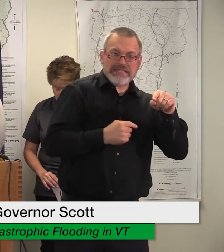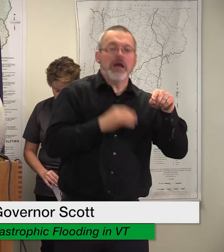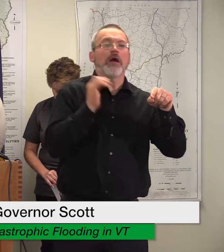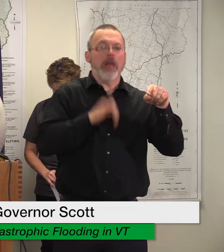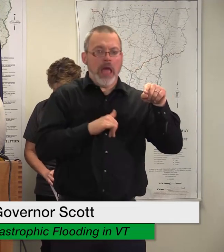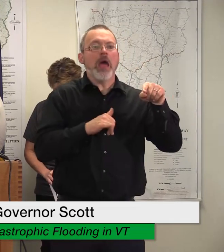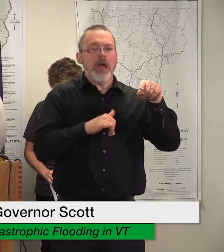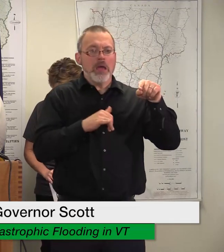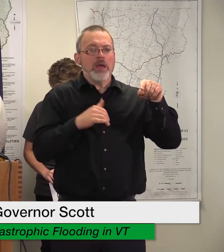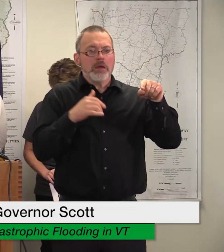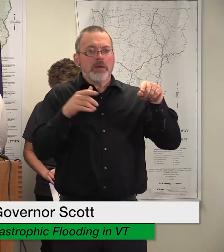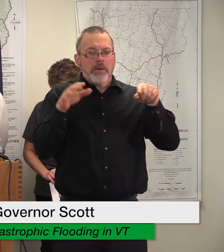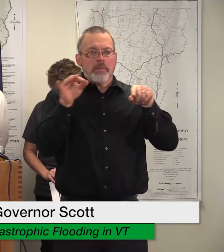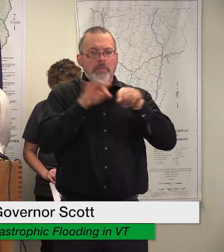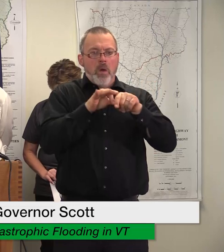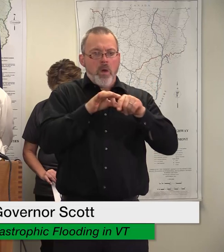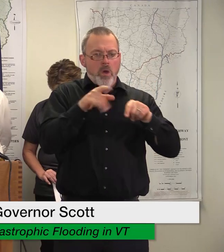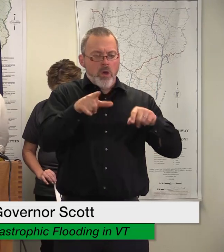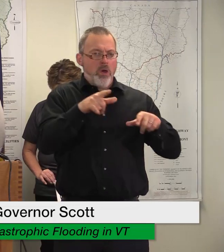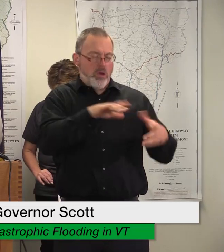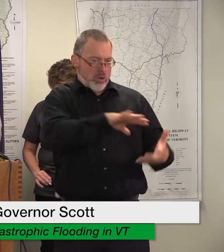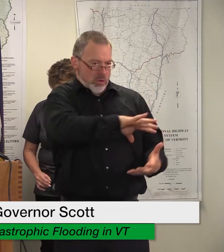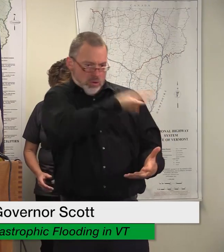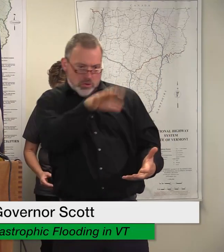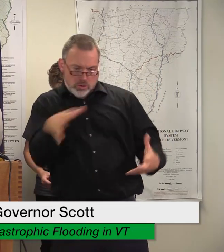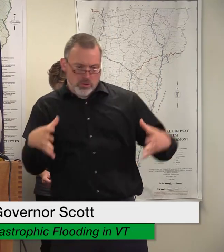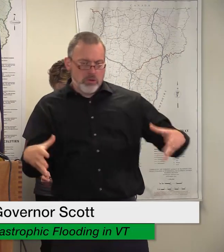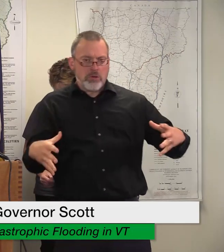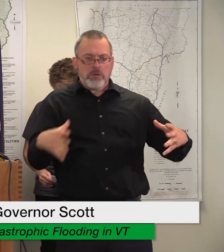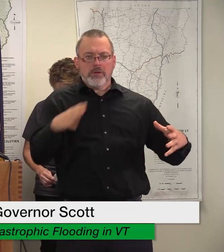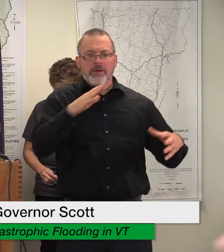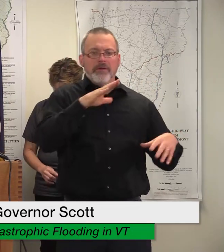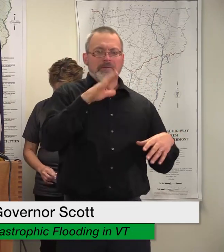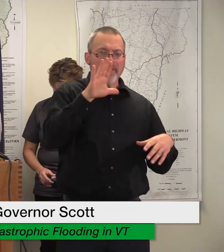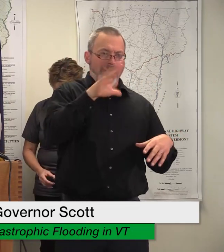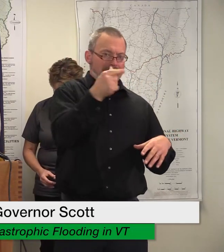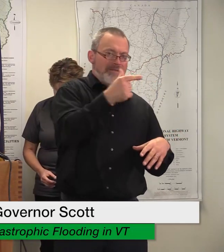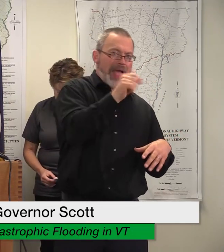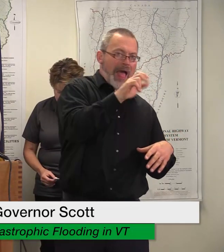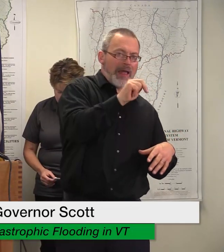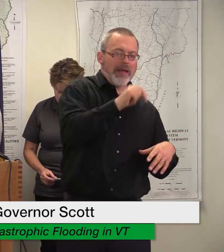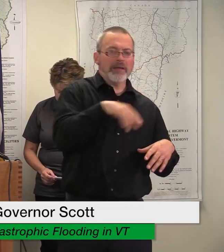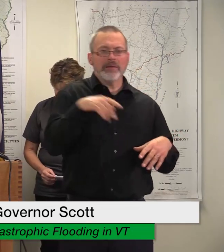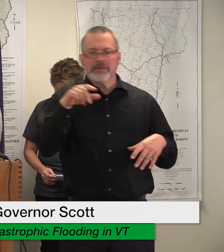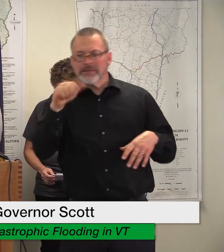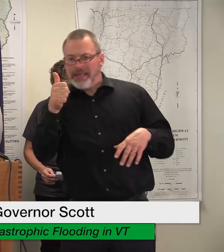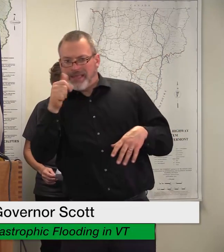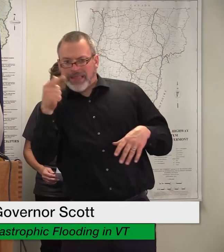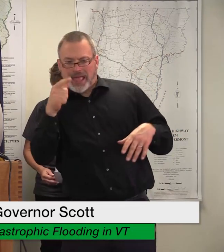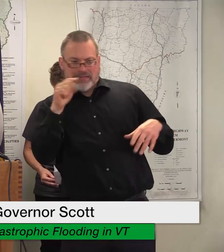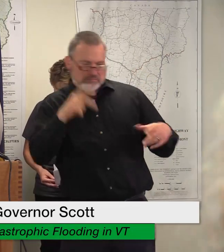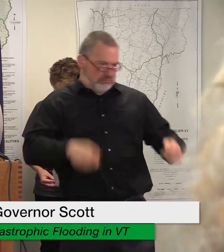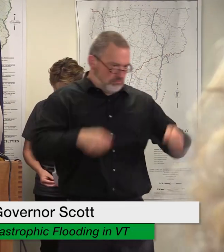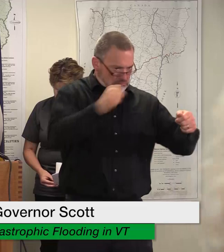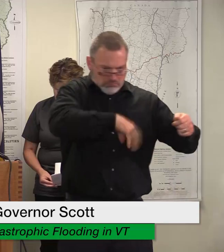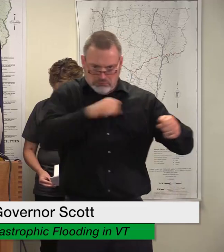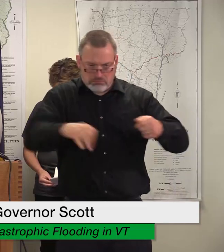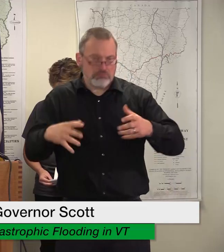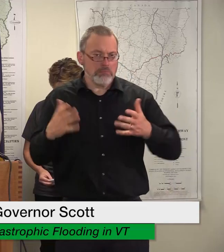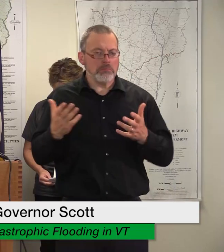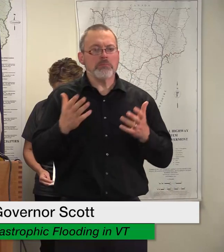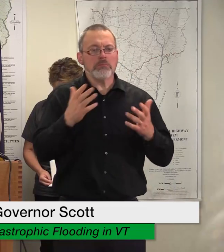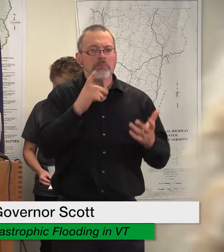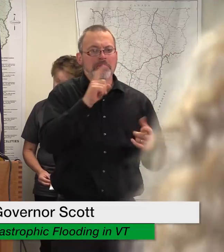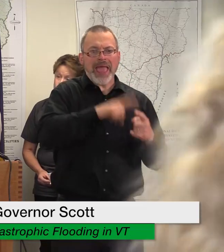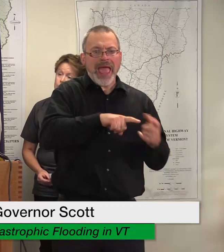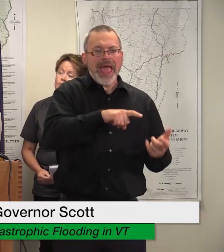of flood-related hazardous materials can be disposed of at the Middlesex facility. I strongly encourage anyone with flood-related